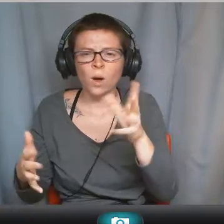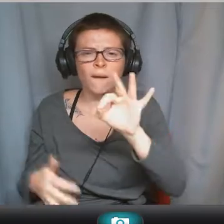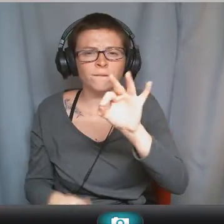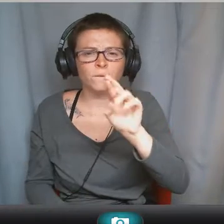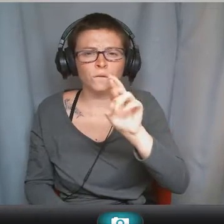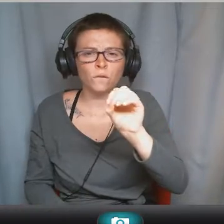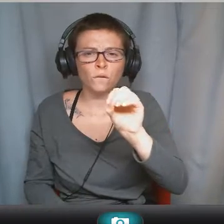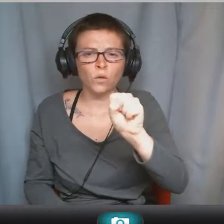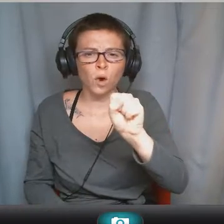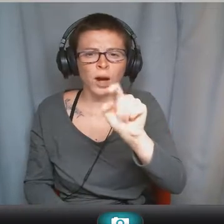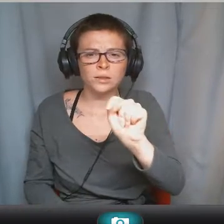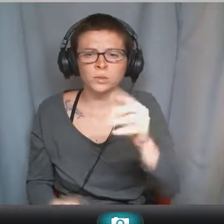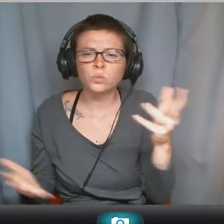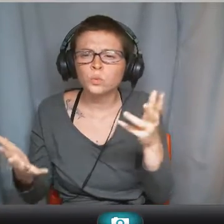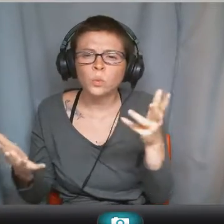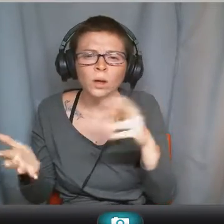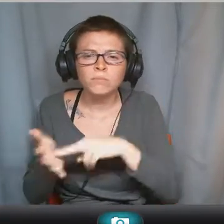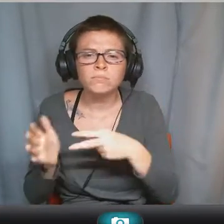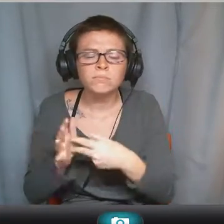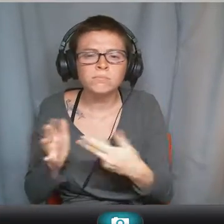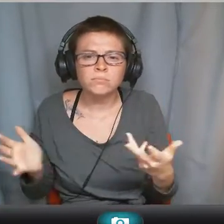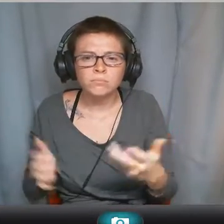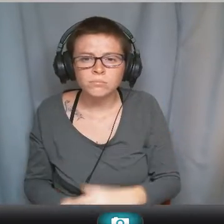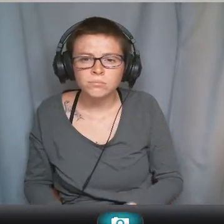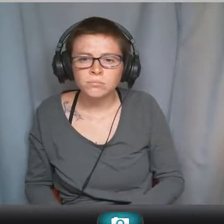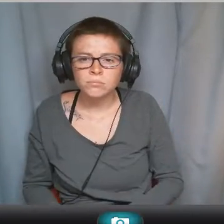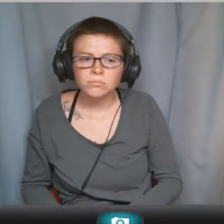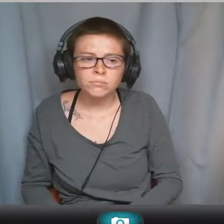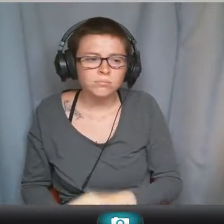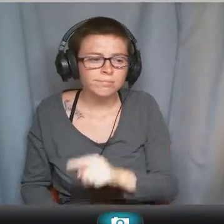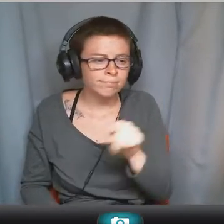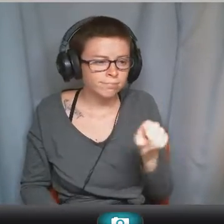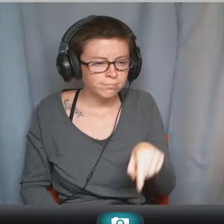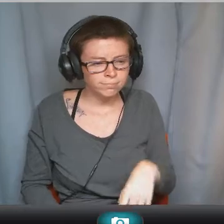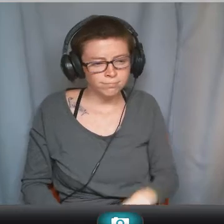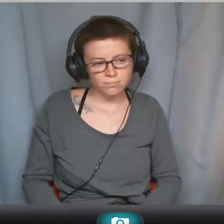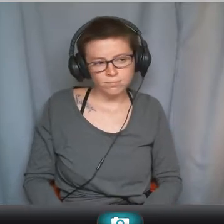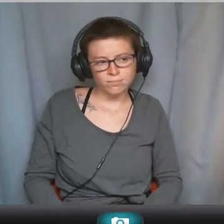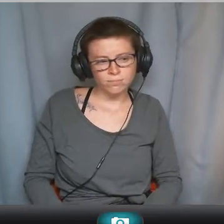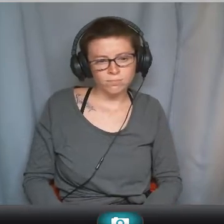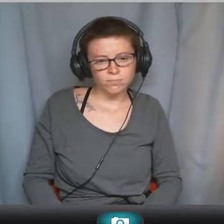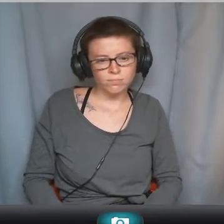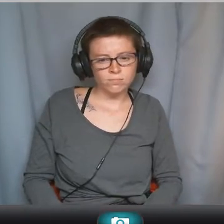Robert? Remember what frost is?